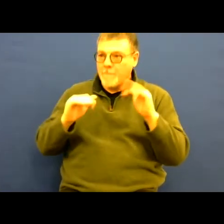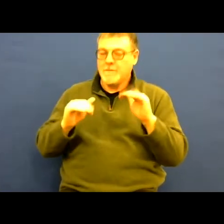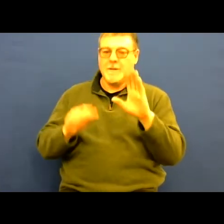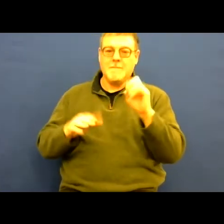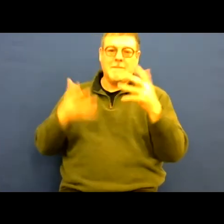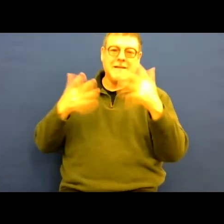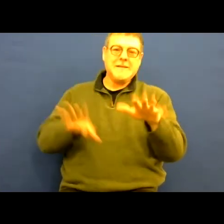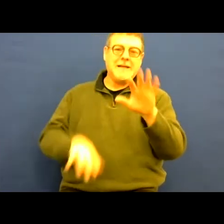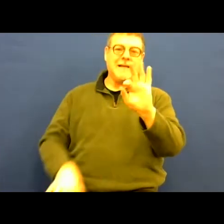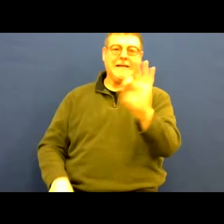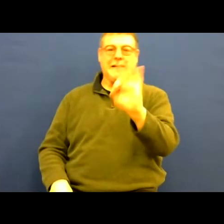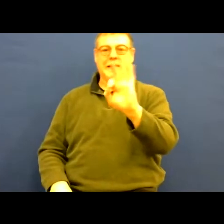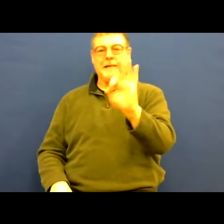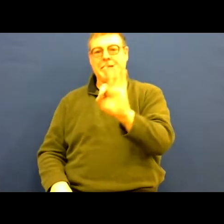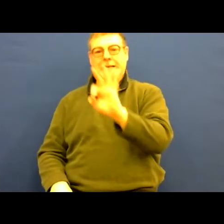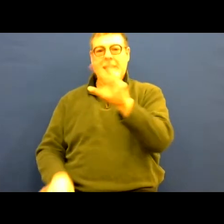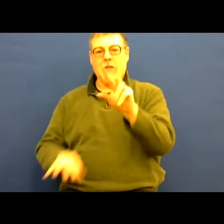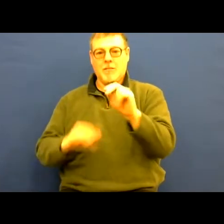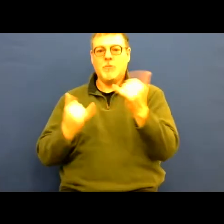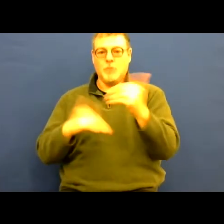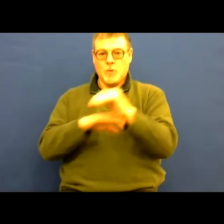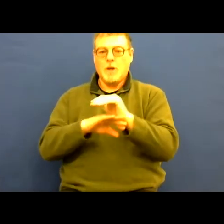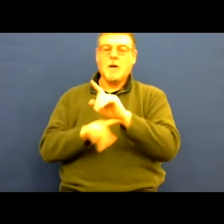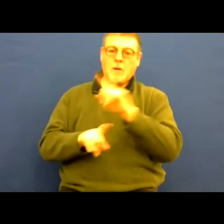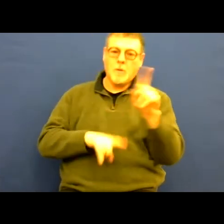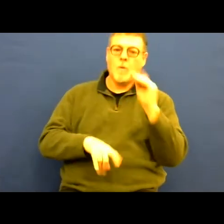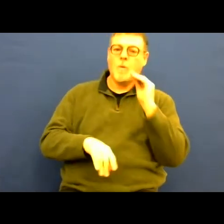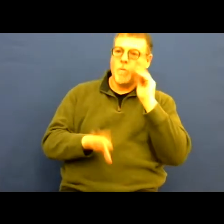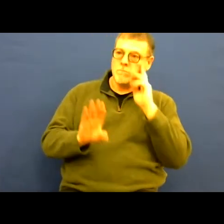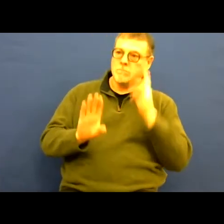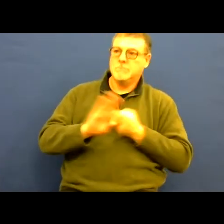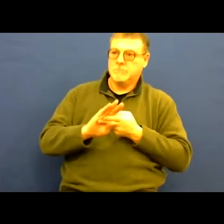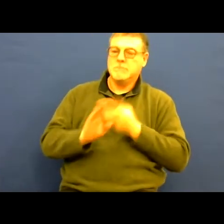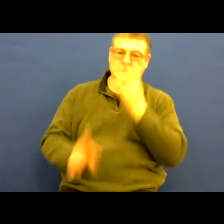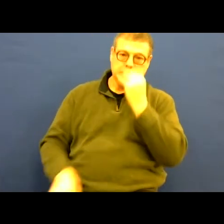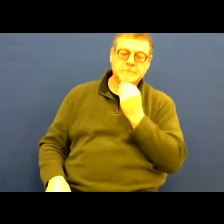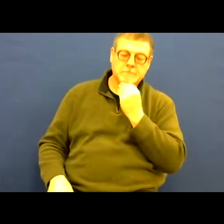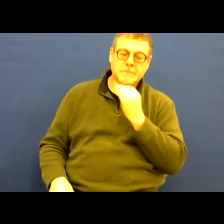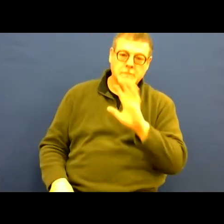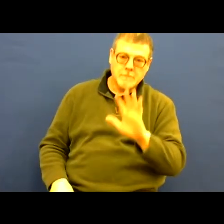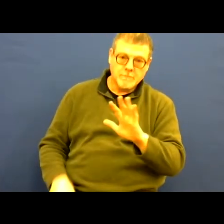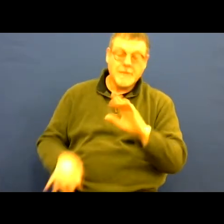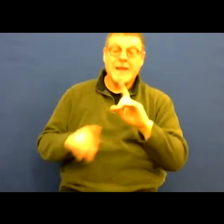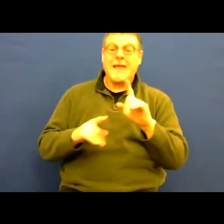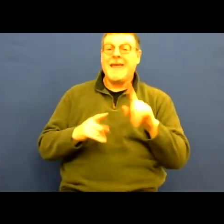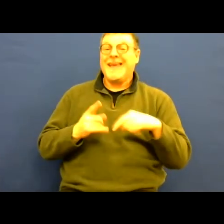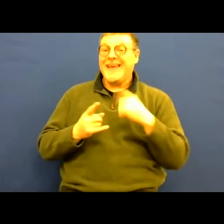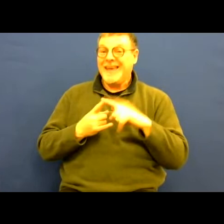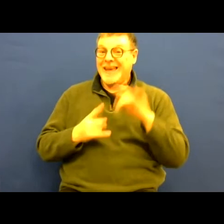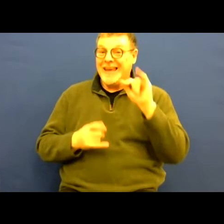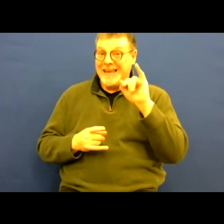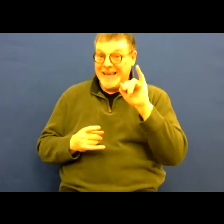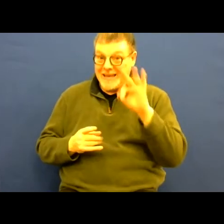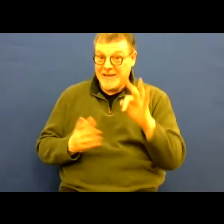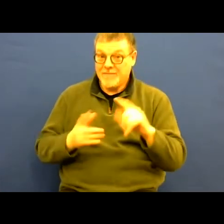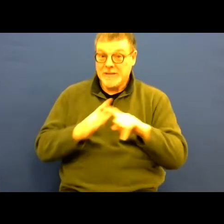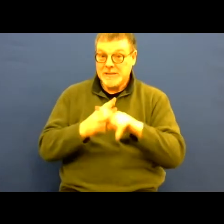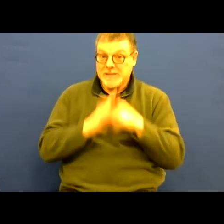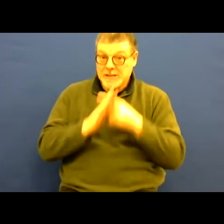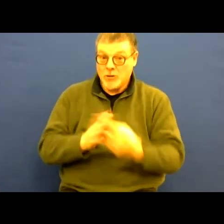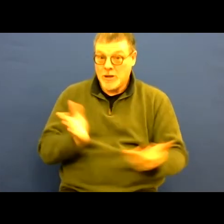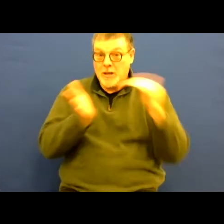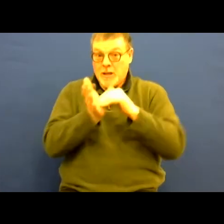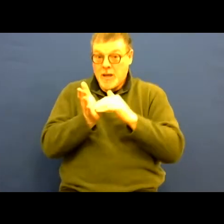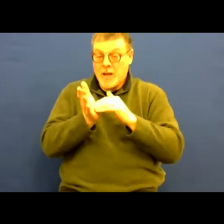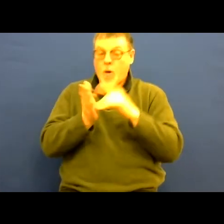done around 9:30. Go home and get some rest. And then if the precipitation starts back up or if